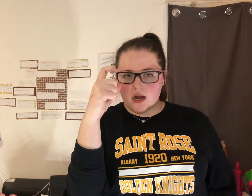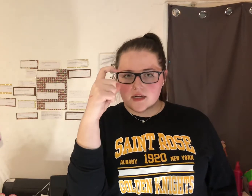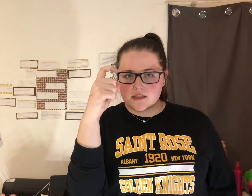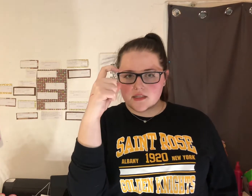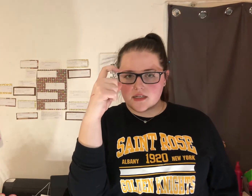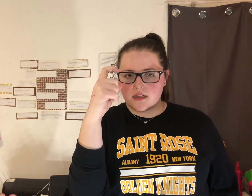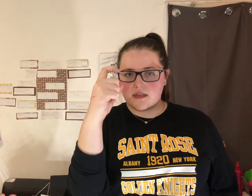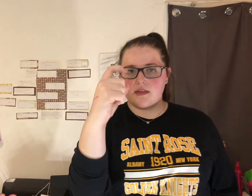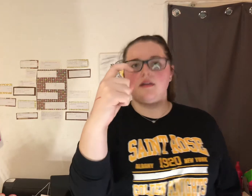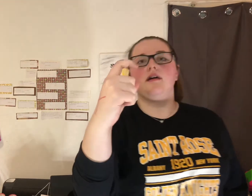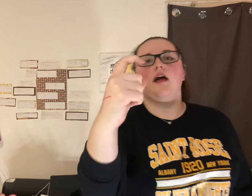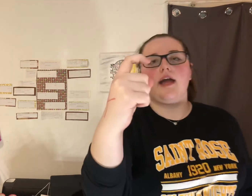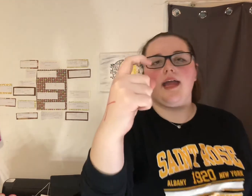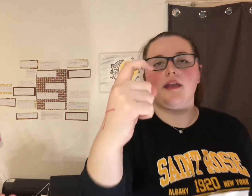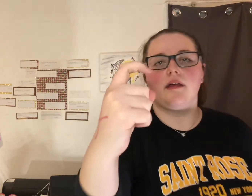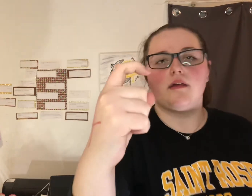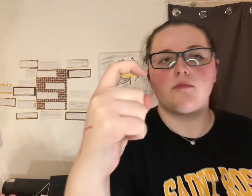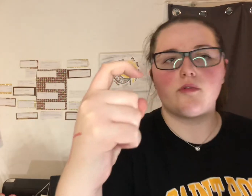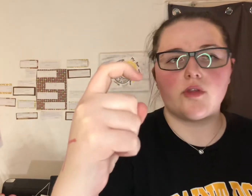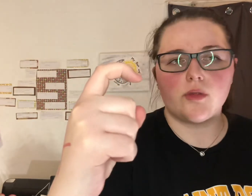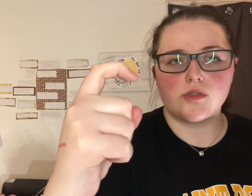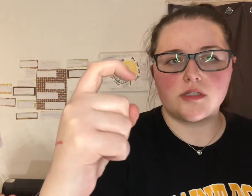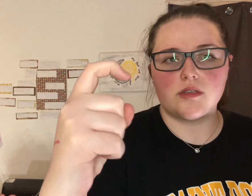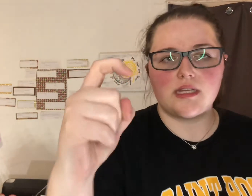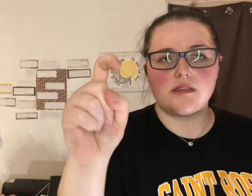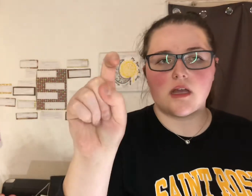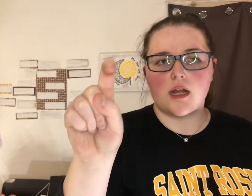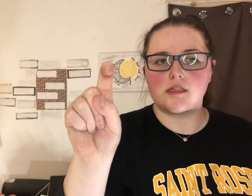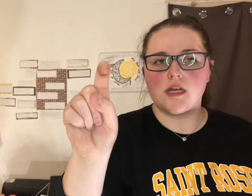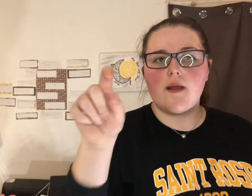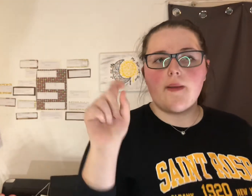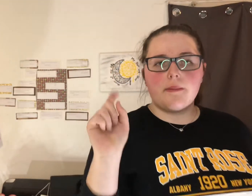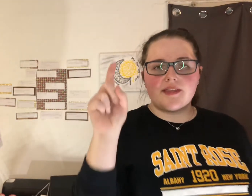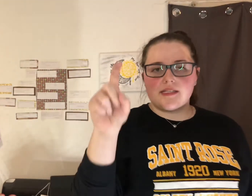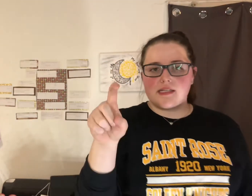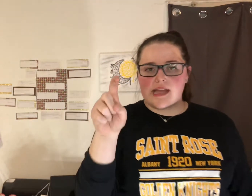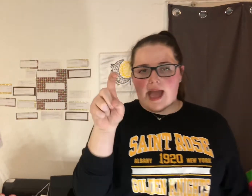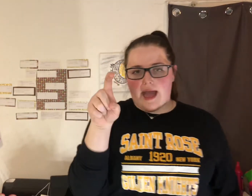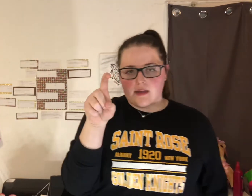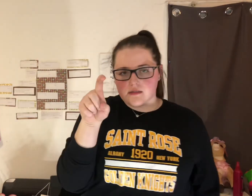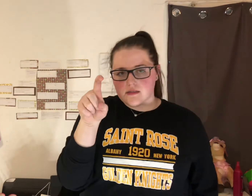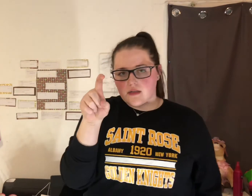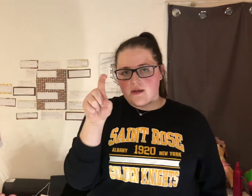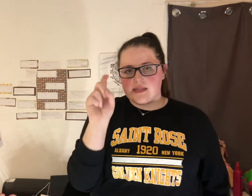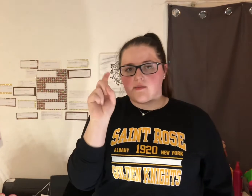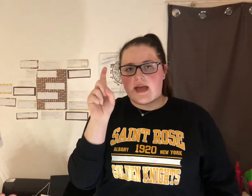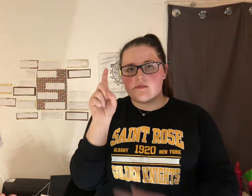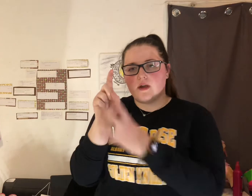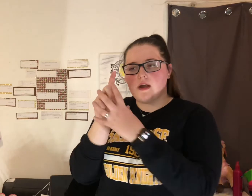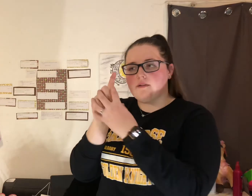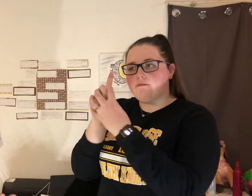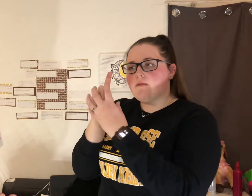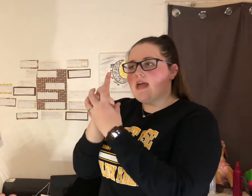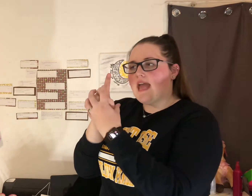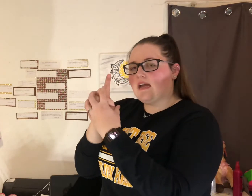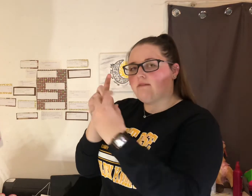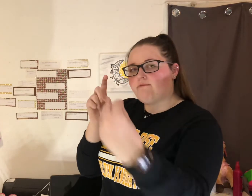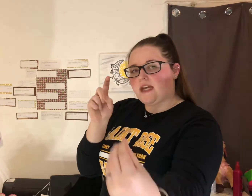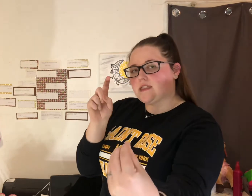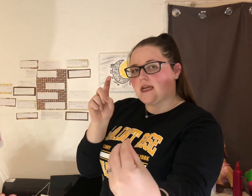arced? I'll kind of move closer. So see how it's arced? But this is X. Okay, so we have our hand facing